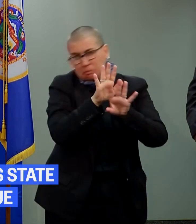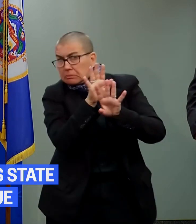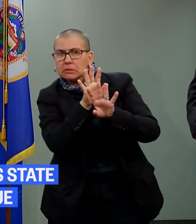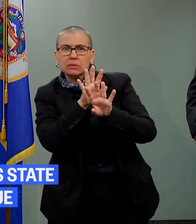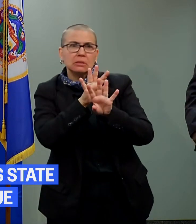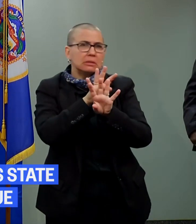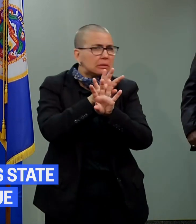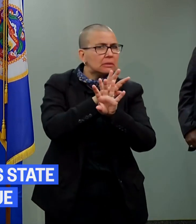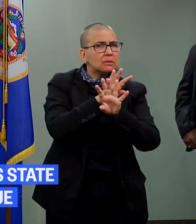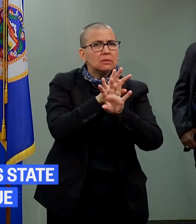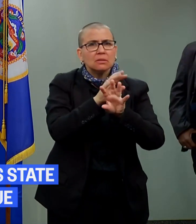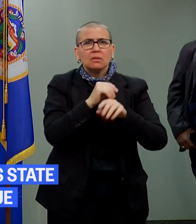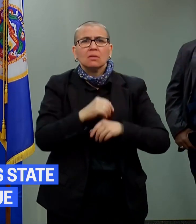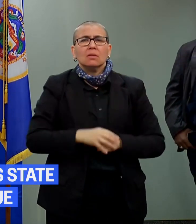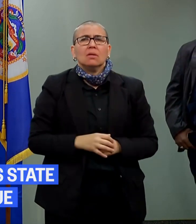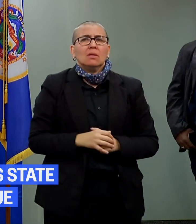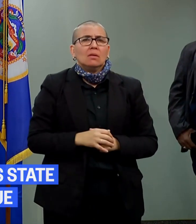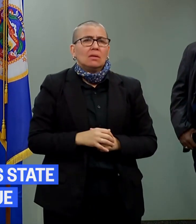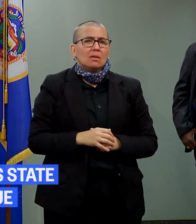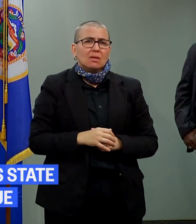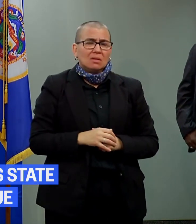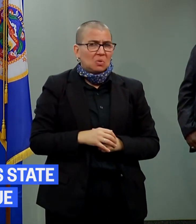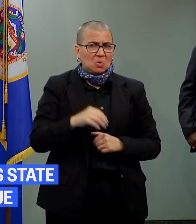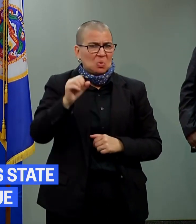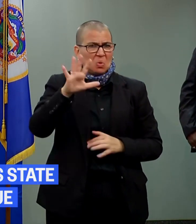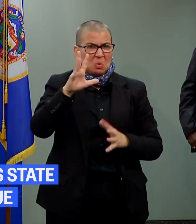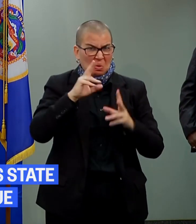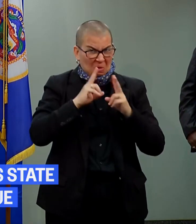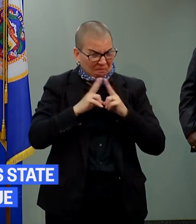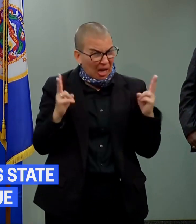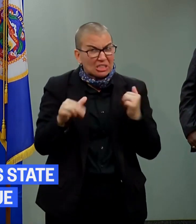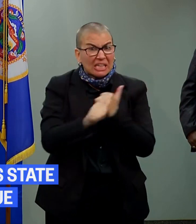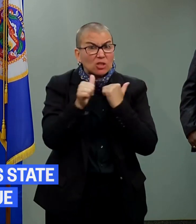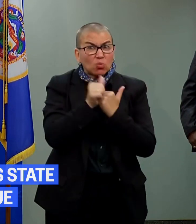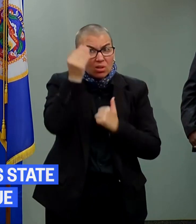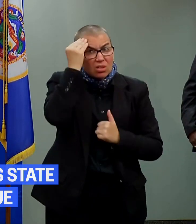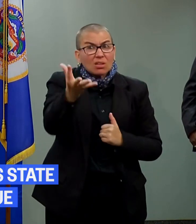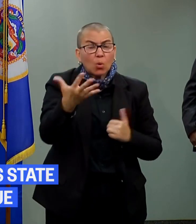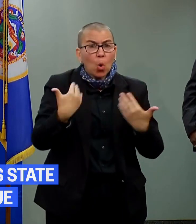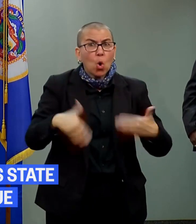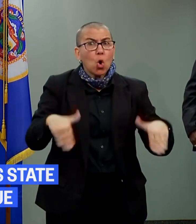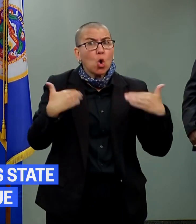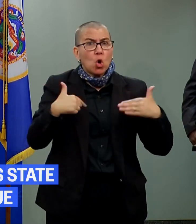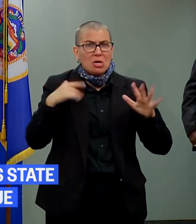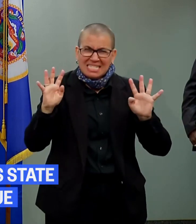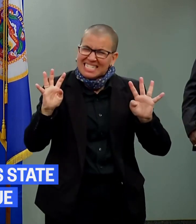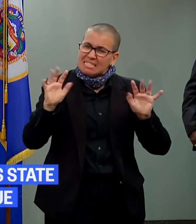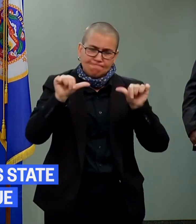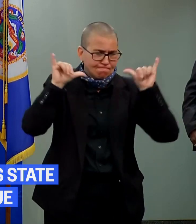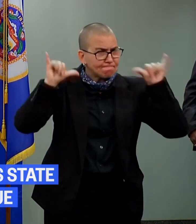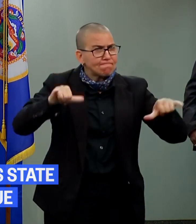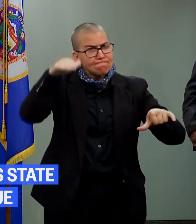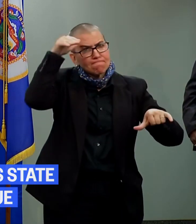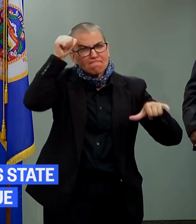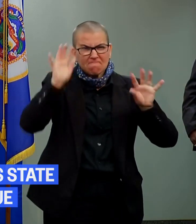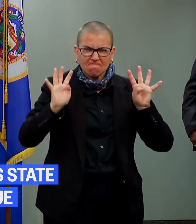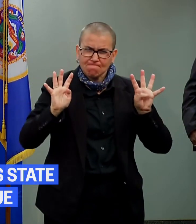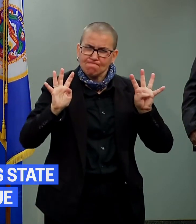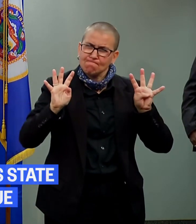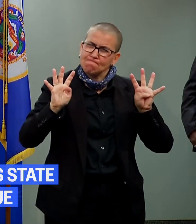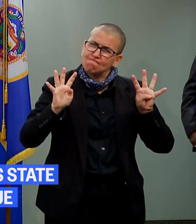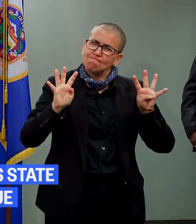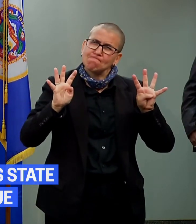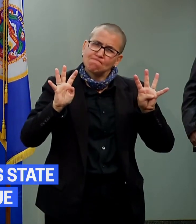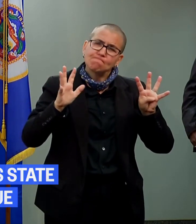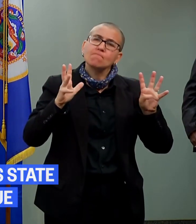enforcement. Yeah, it's a dynamic, dangerous situation, and when you're pushing forward, absolutely the goal of crowd control is